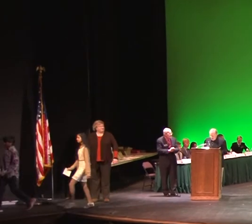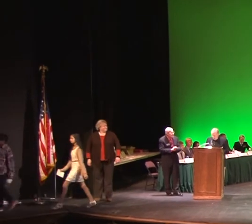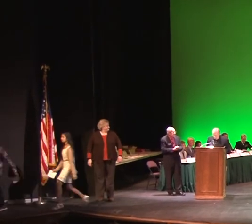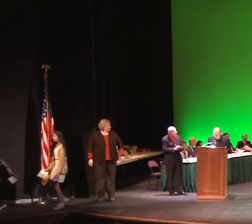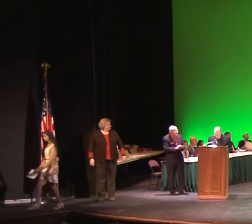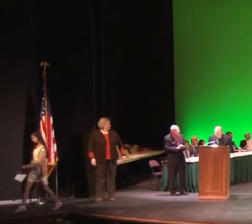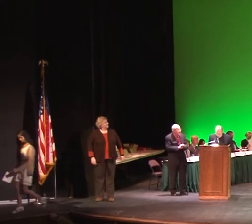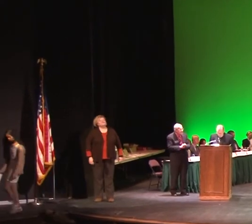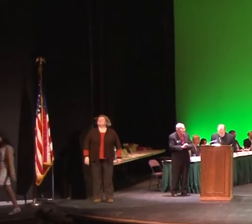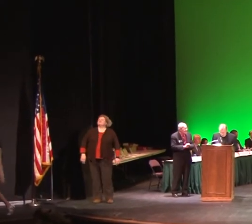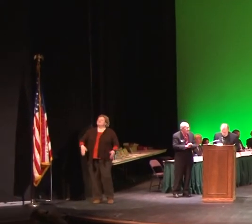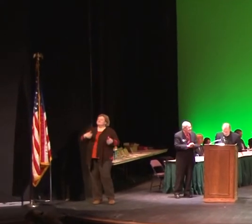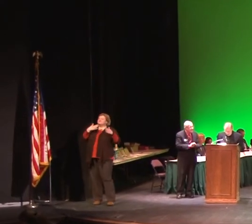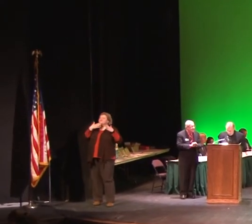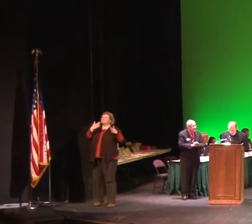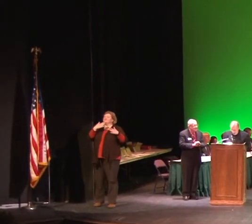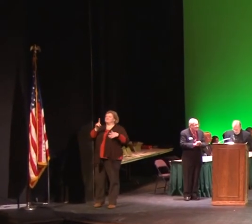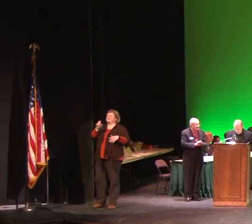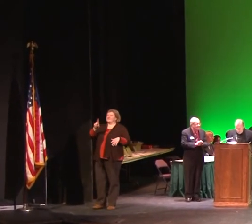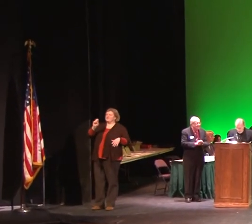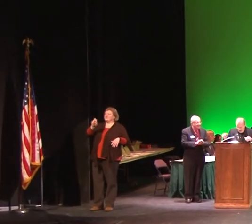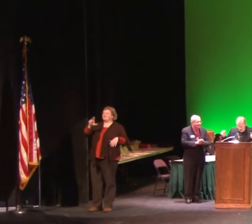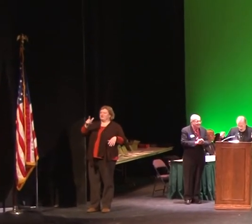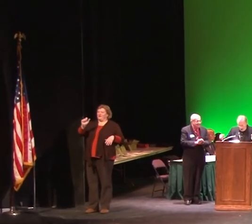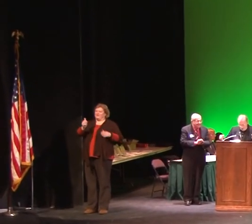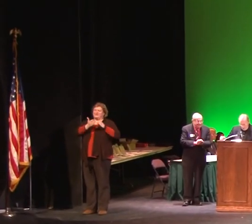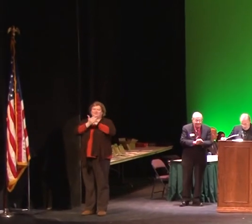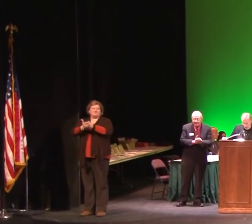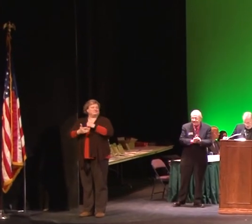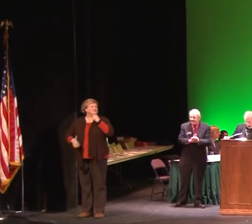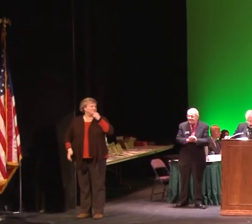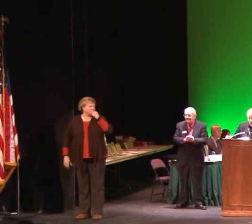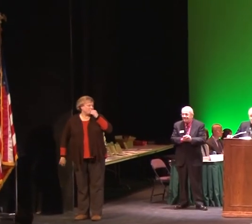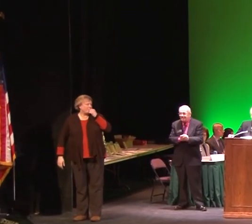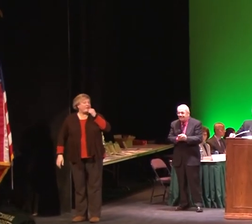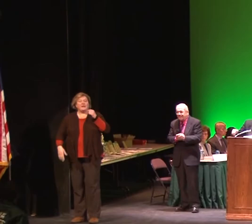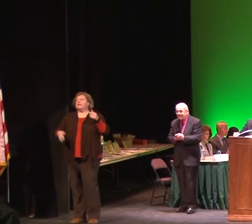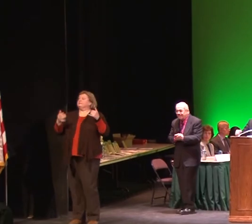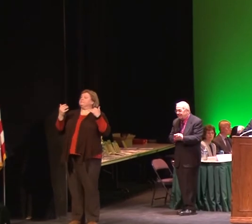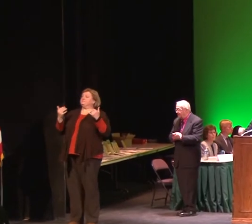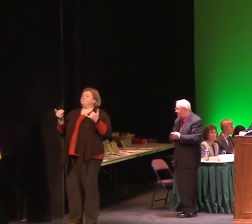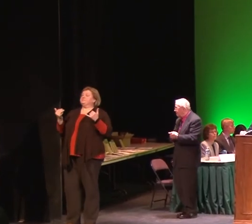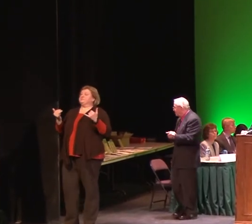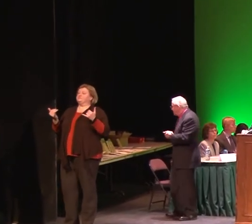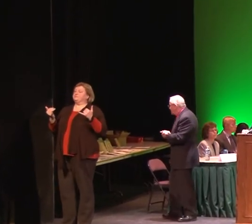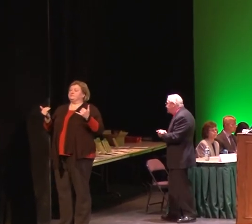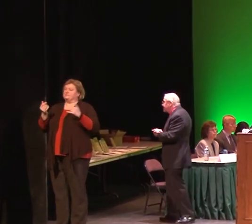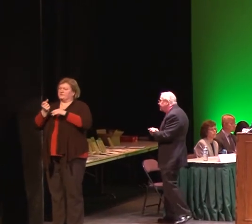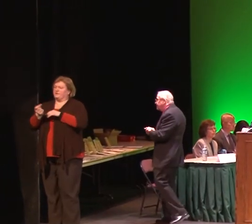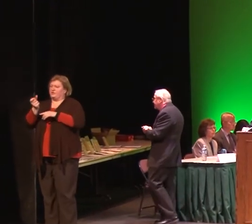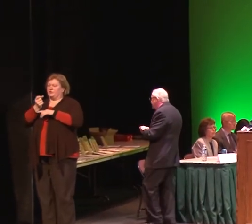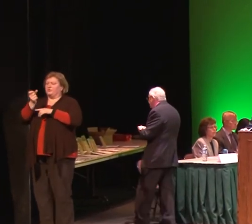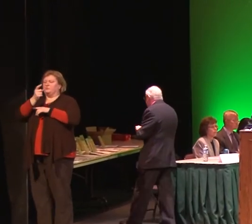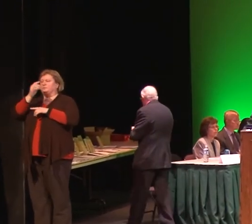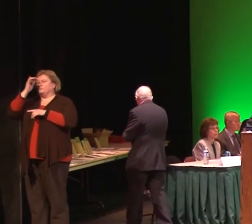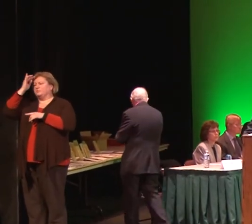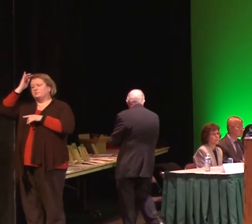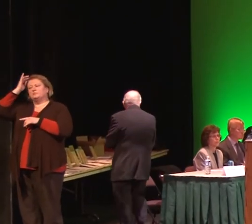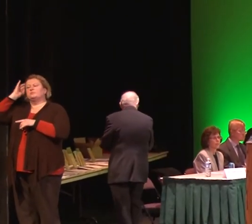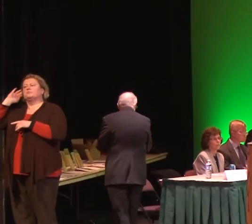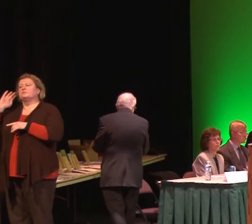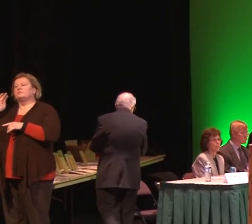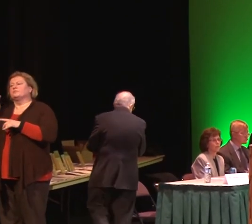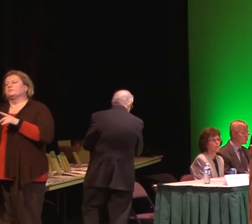Thank you to Dr. Spraga as well for helping. Now, every year, we